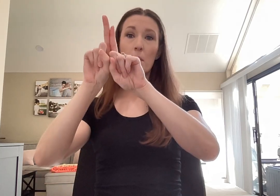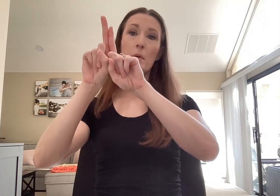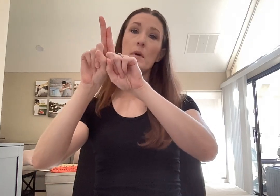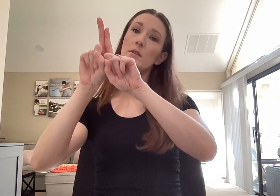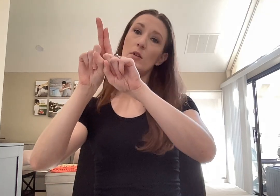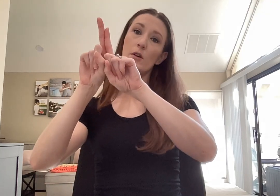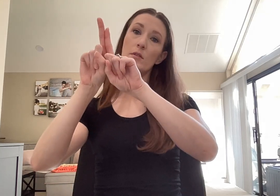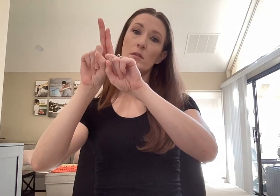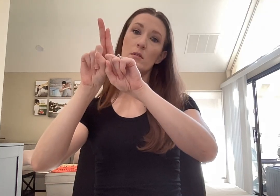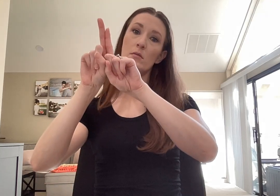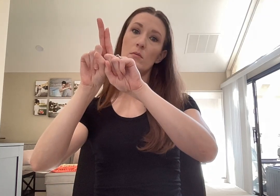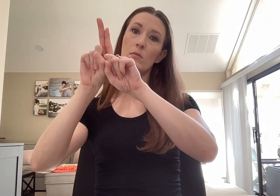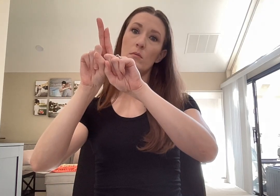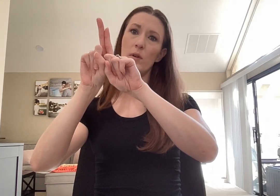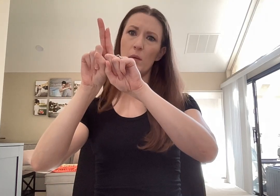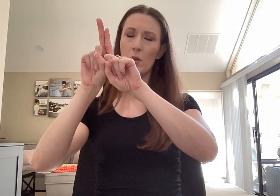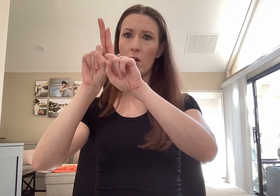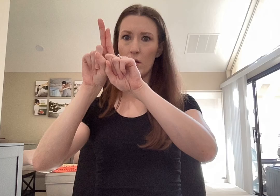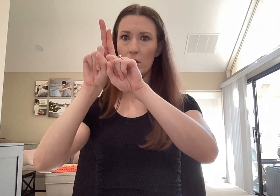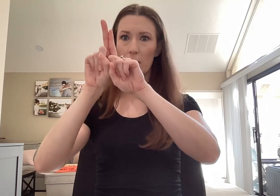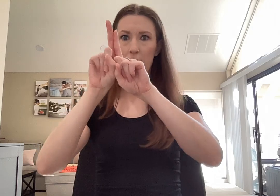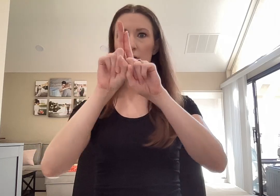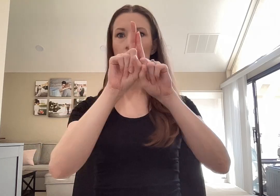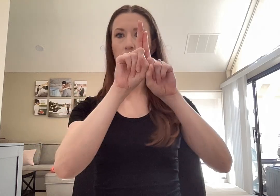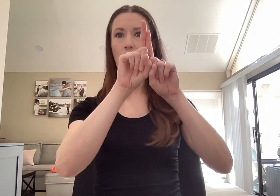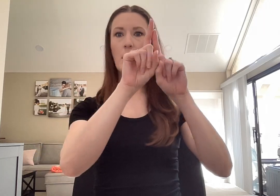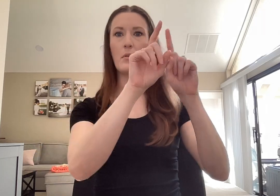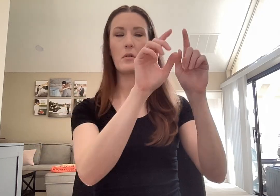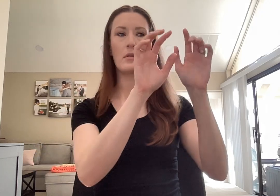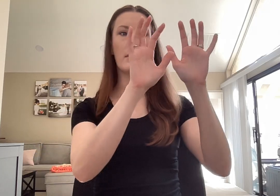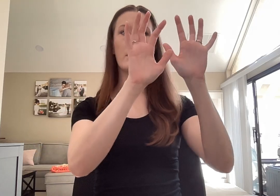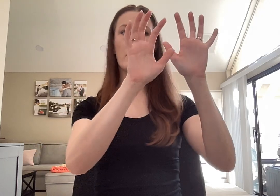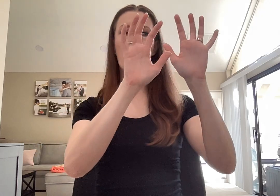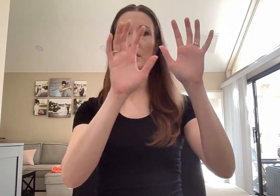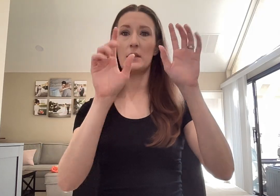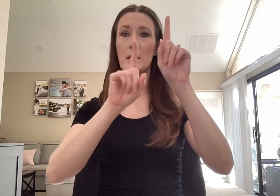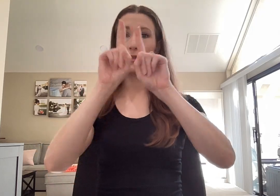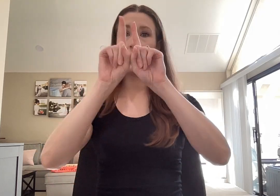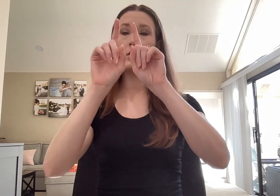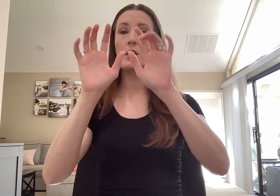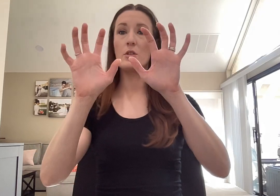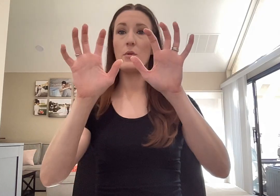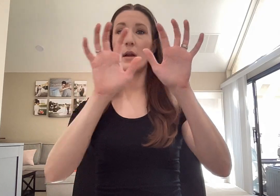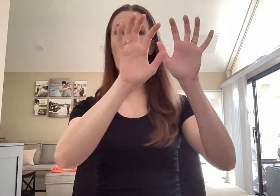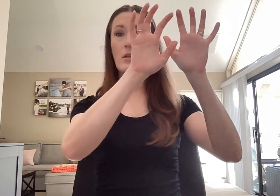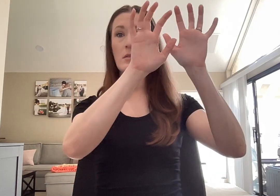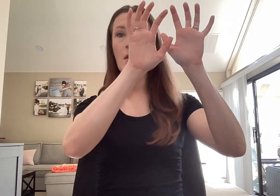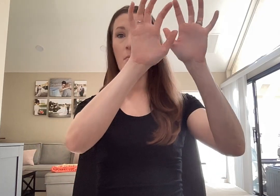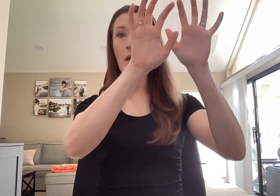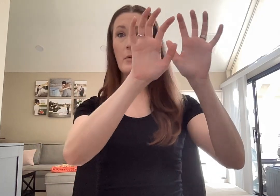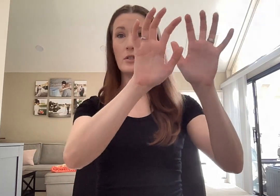put my stars where they belong, on the left, right? They belong on the left. So I'm going to take stars, two hand claws, make a bunch of